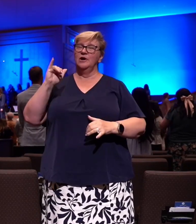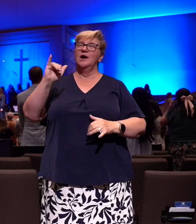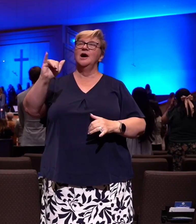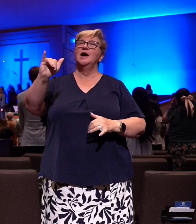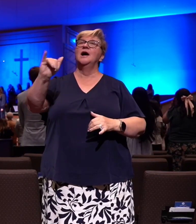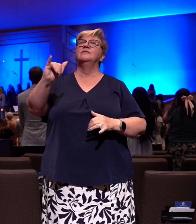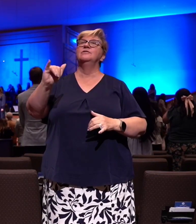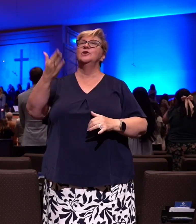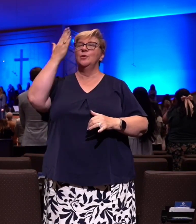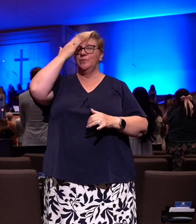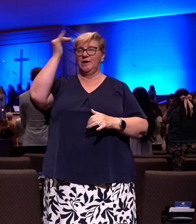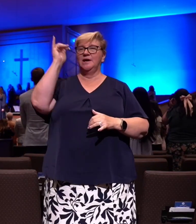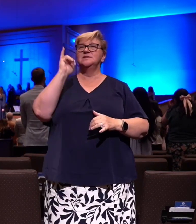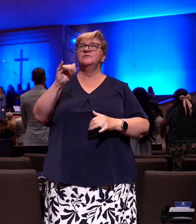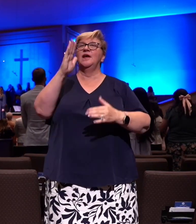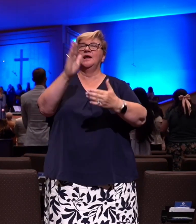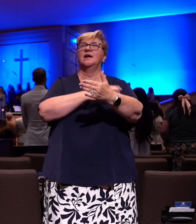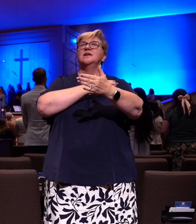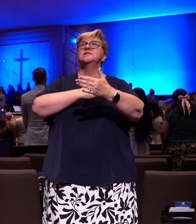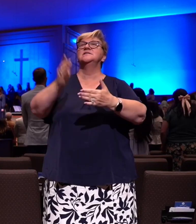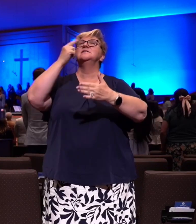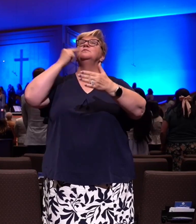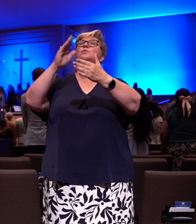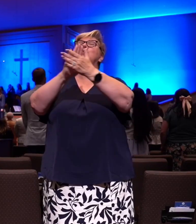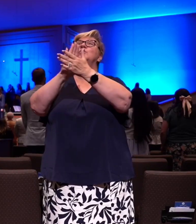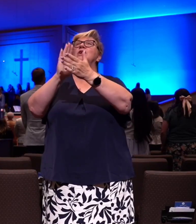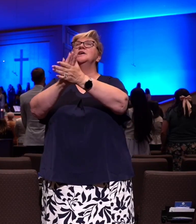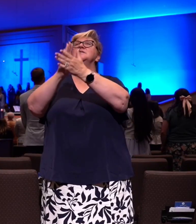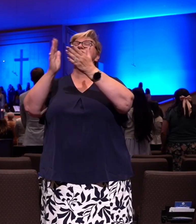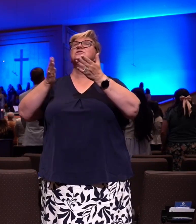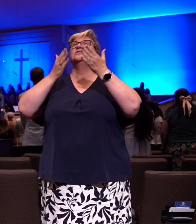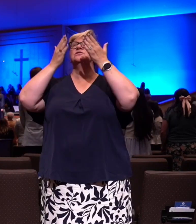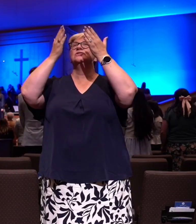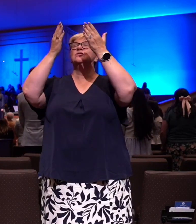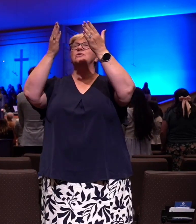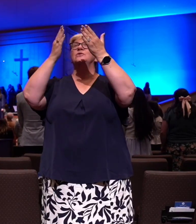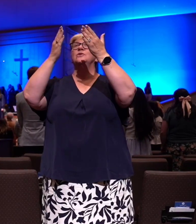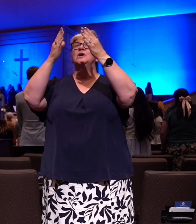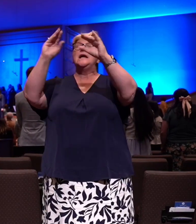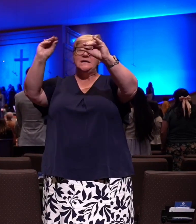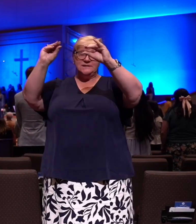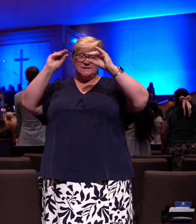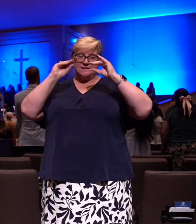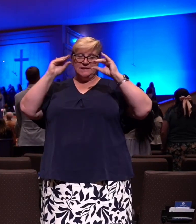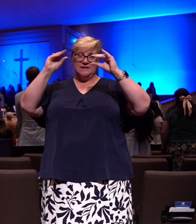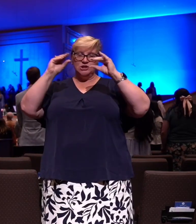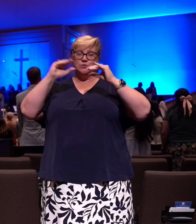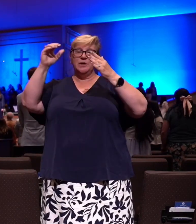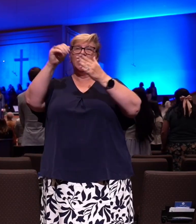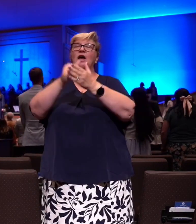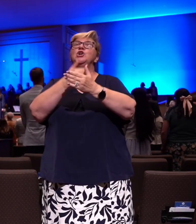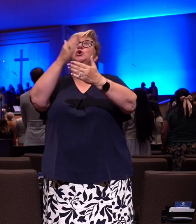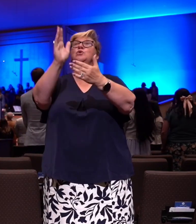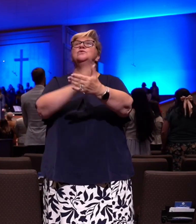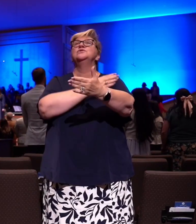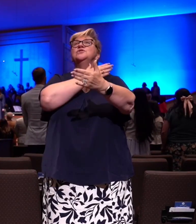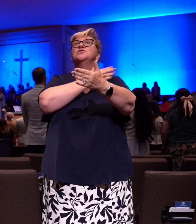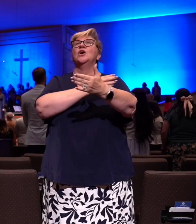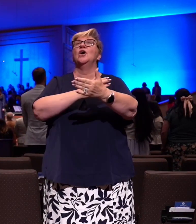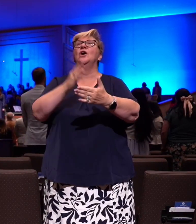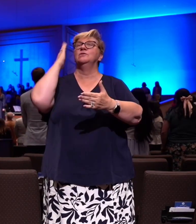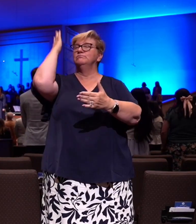for songs of loudest praise. Teach me some